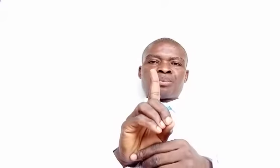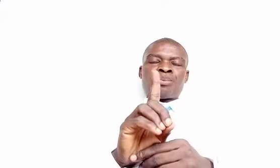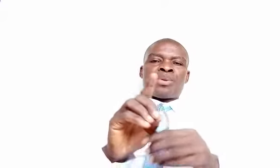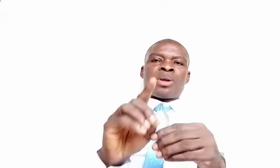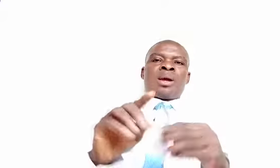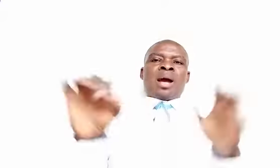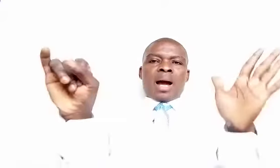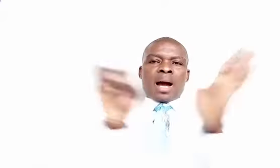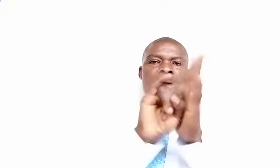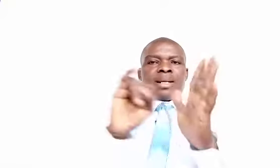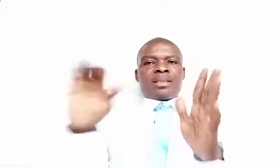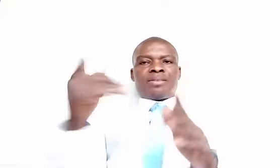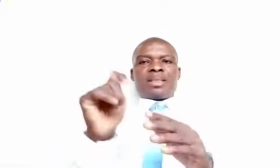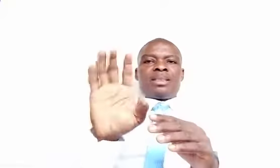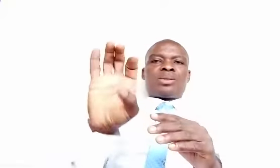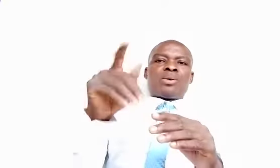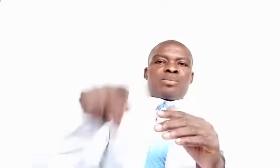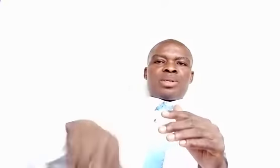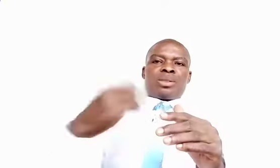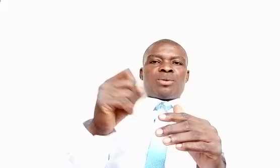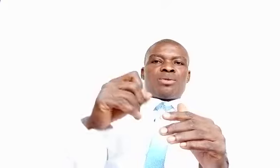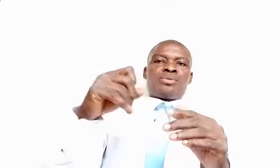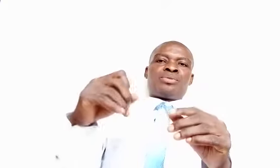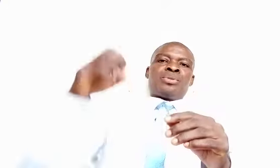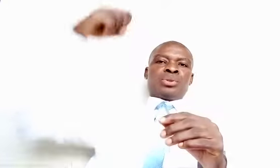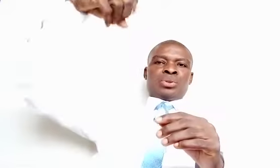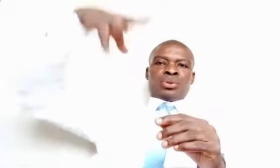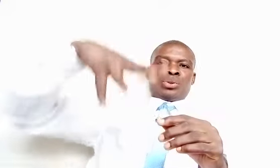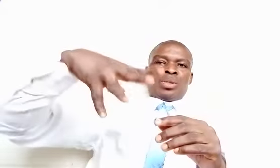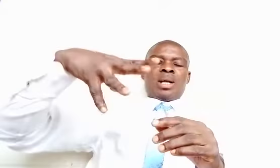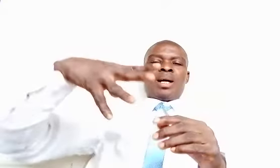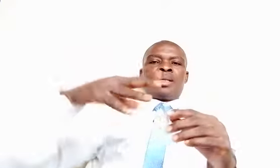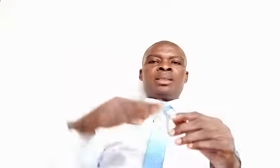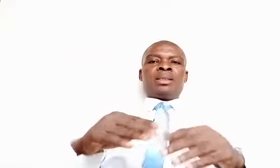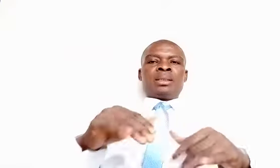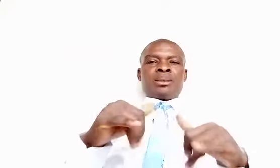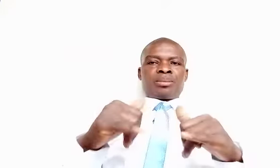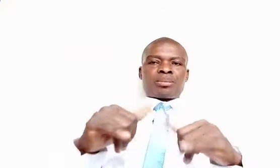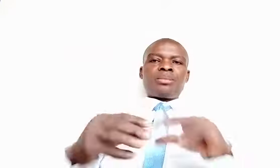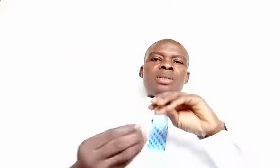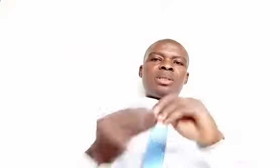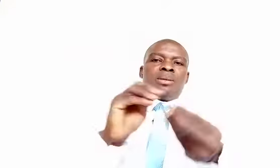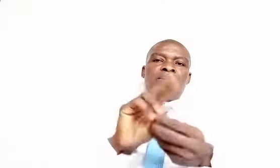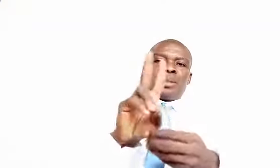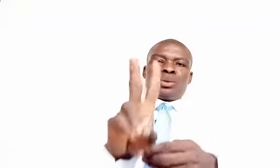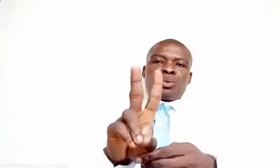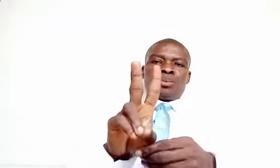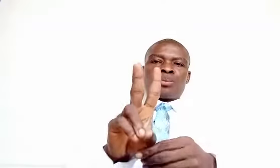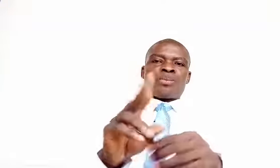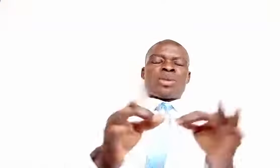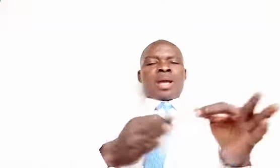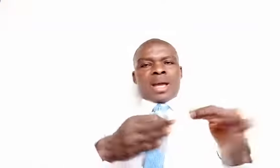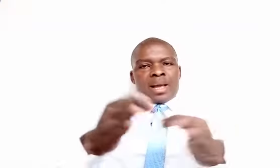Identify the component of the solar system. 2. Explain rotation